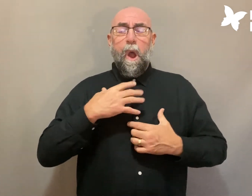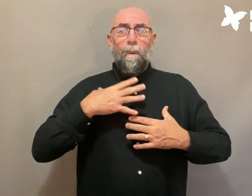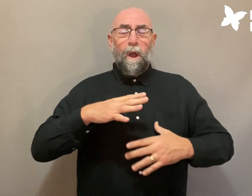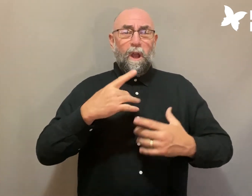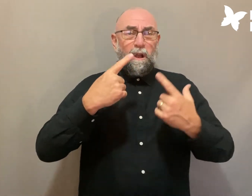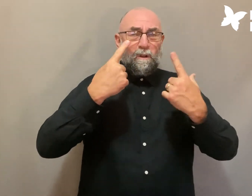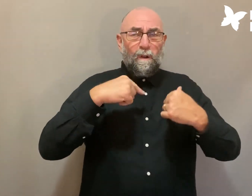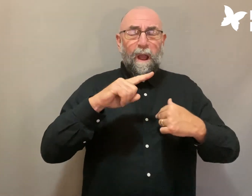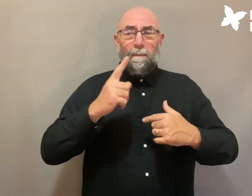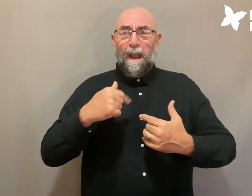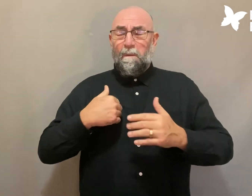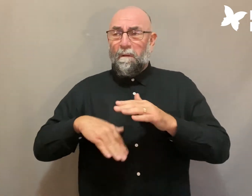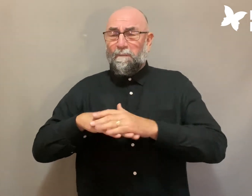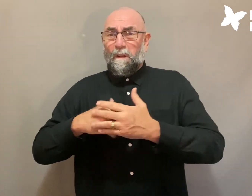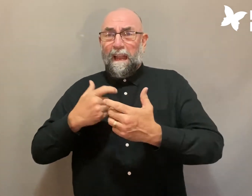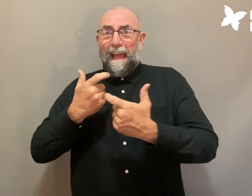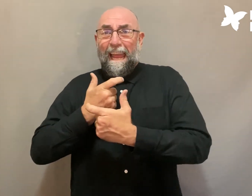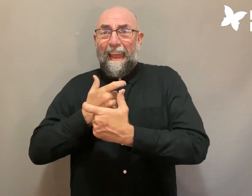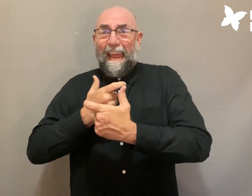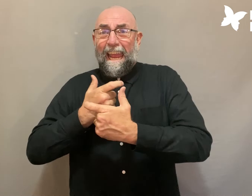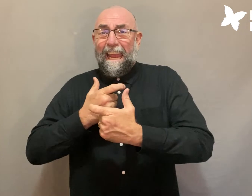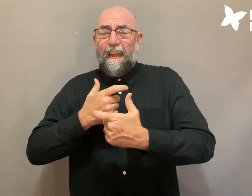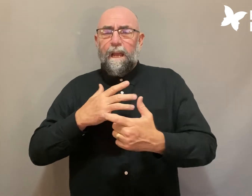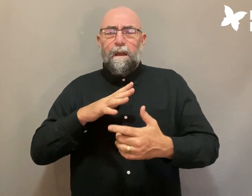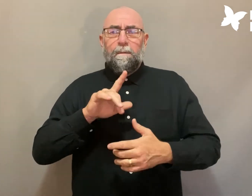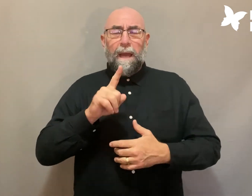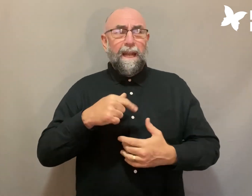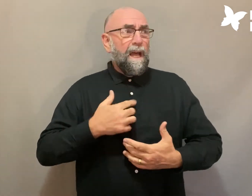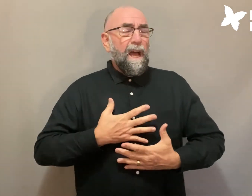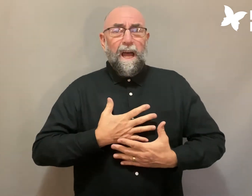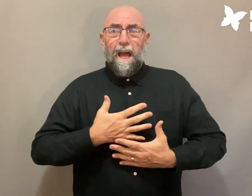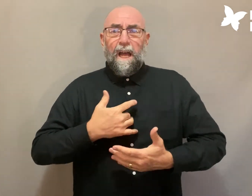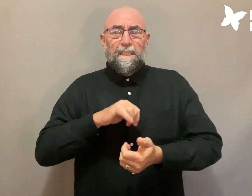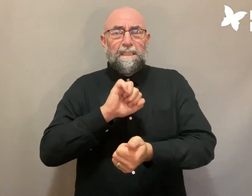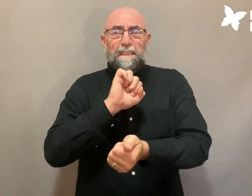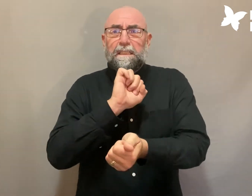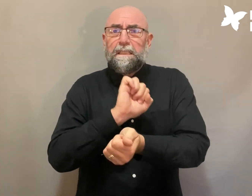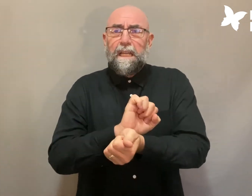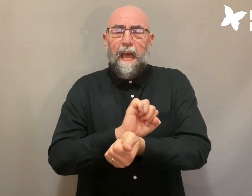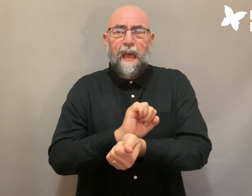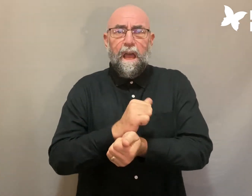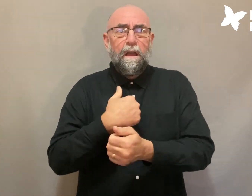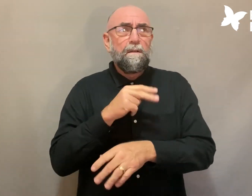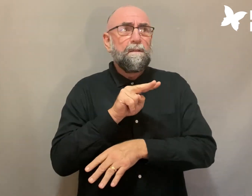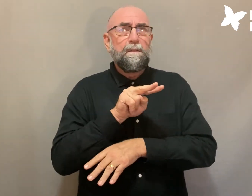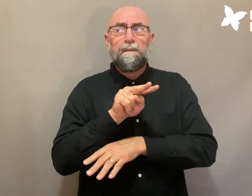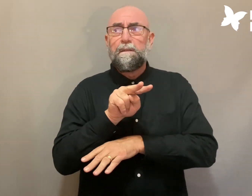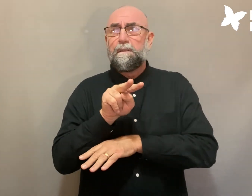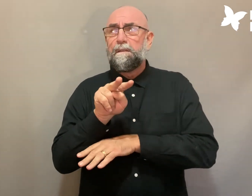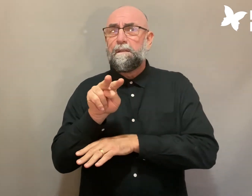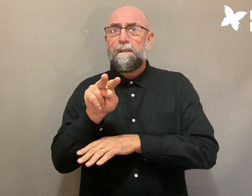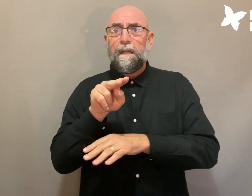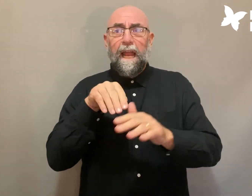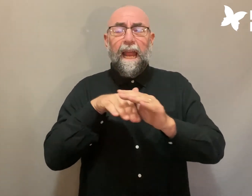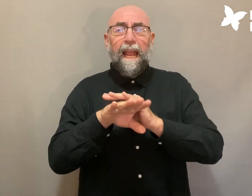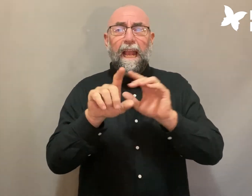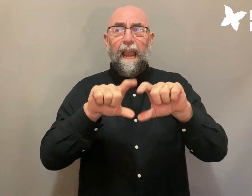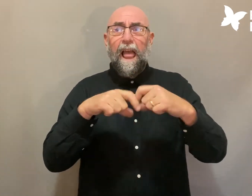same time, but nothing comes out, and it's just you numb, staring into a room of people that you don't